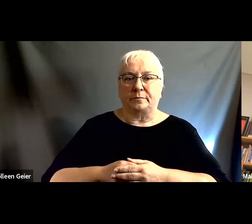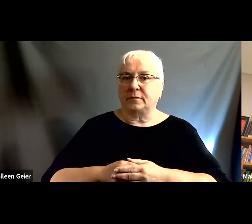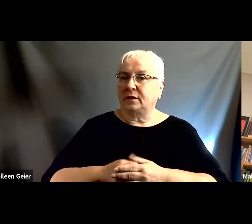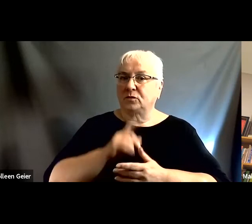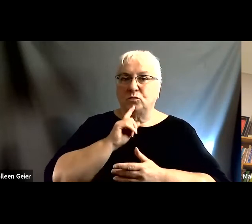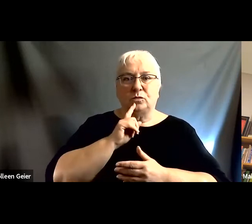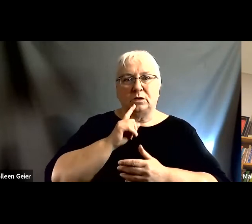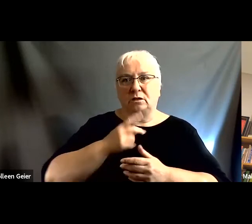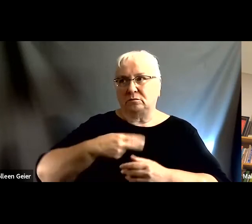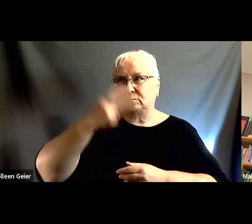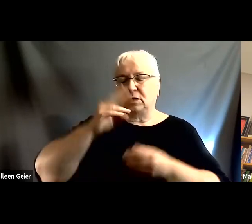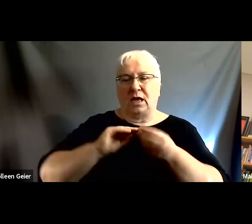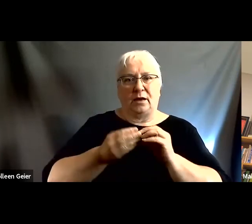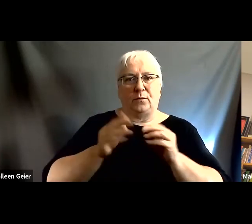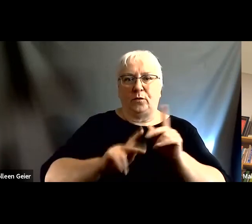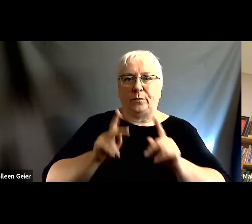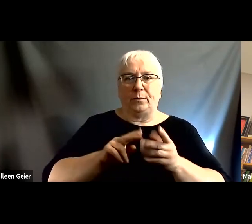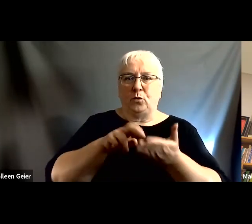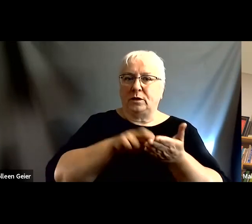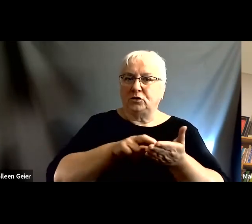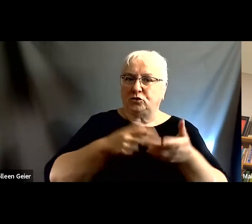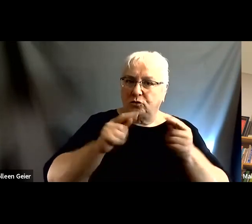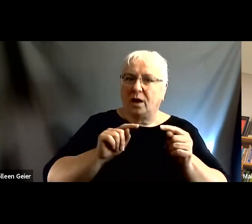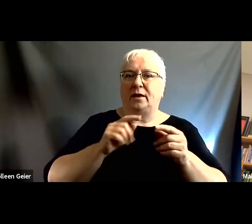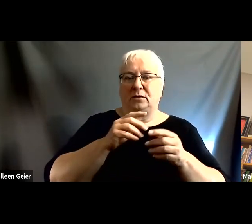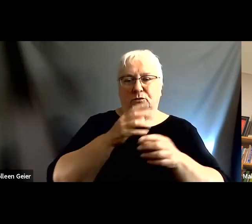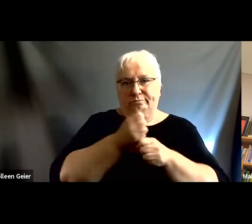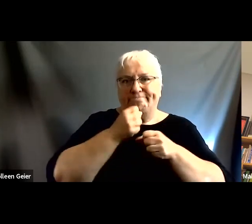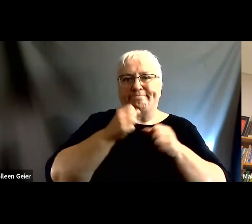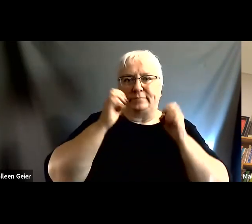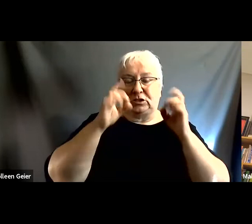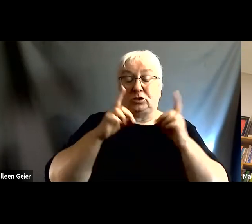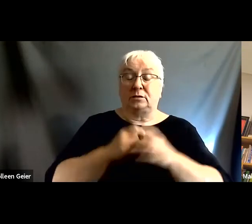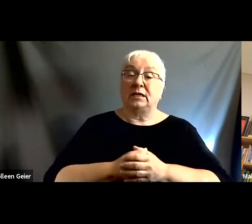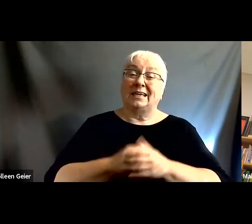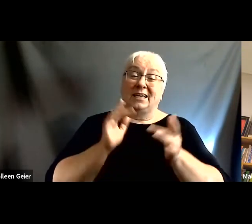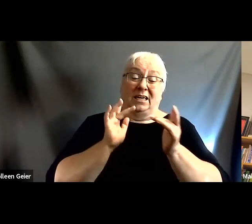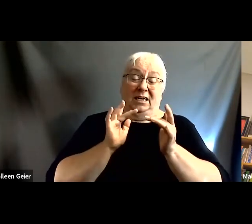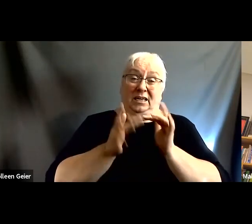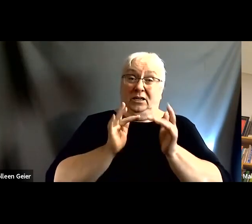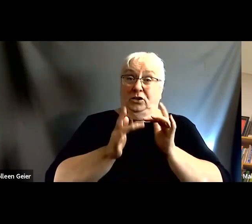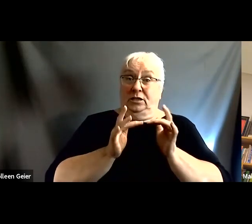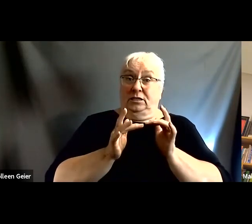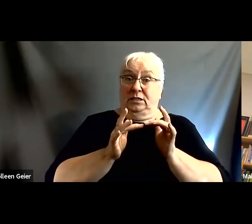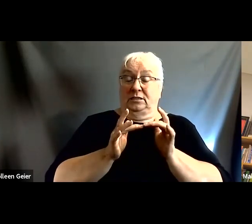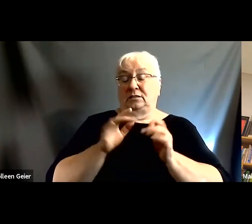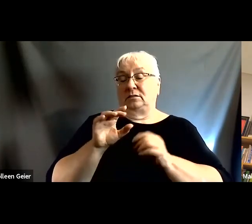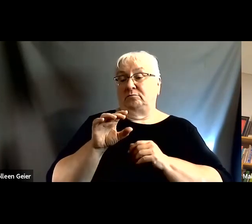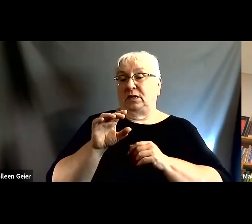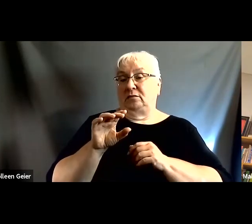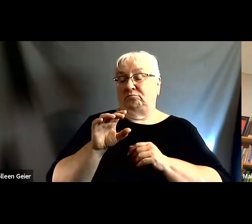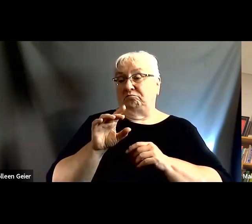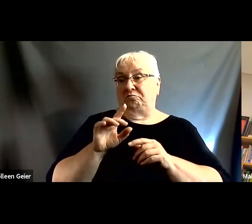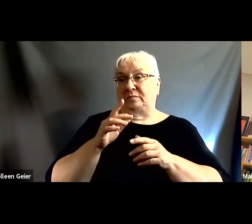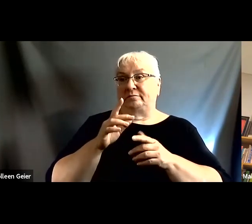right now. So even though the access, internet access may be maybe 95% in Switzerland and Norway